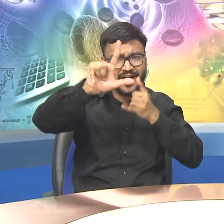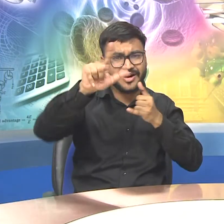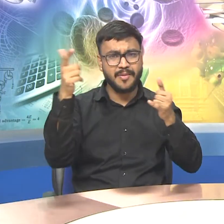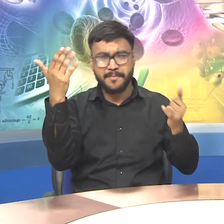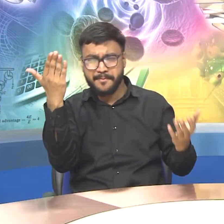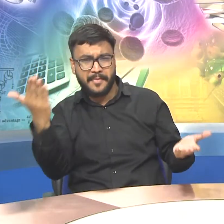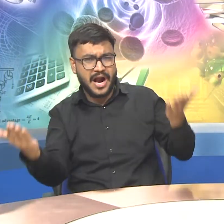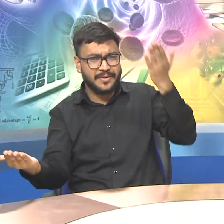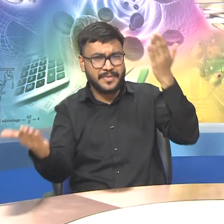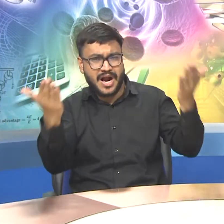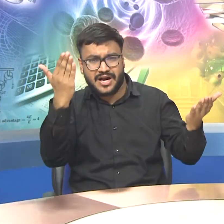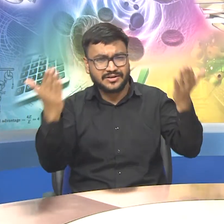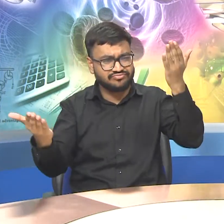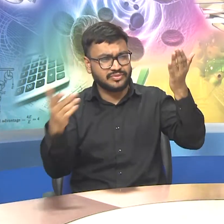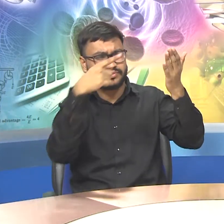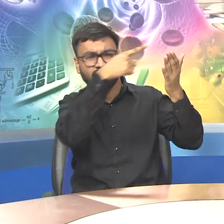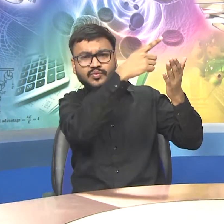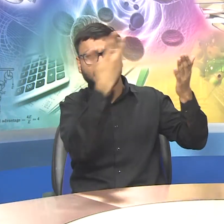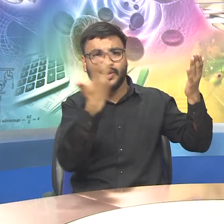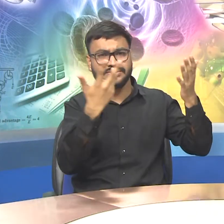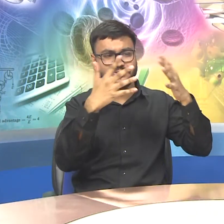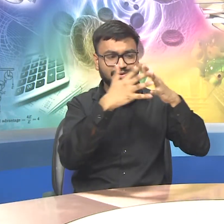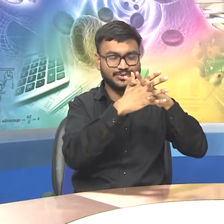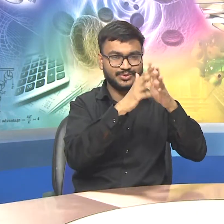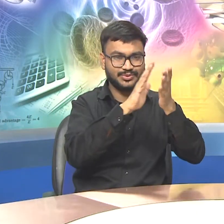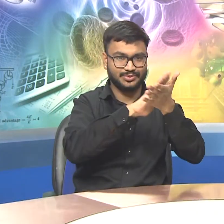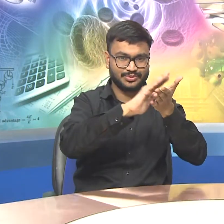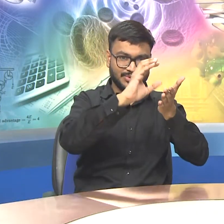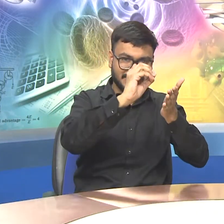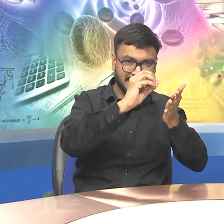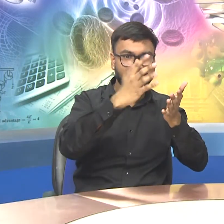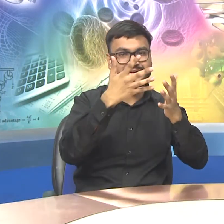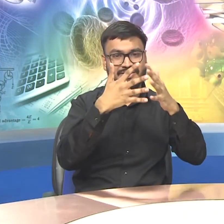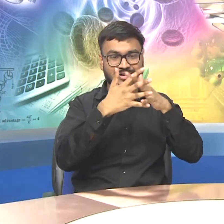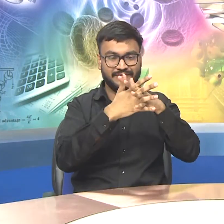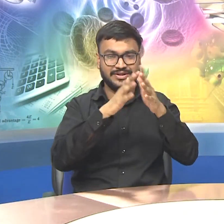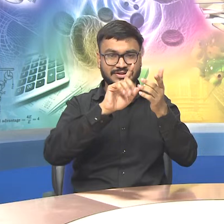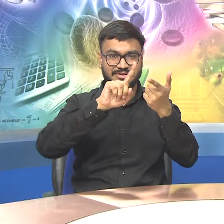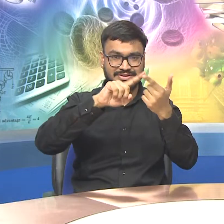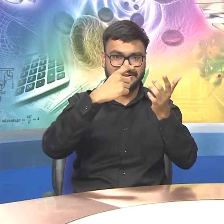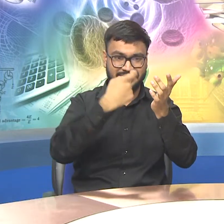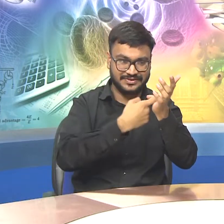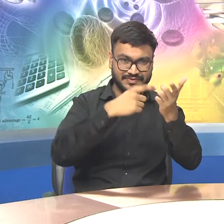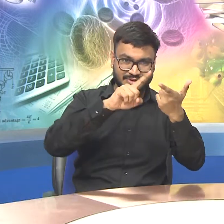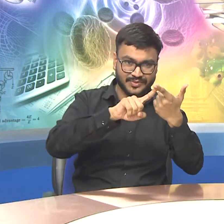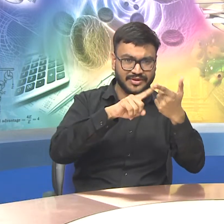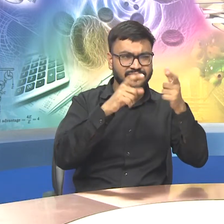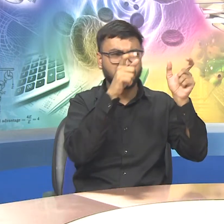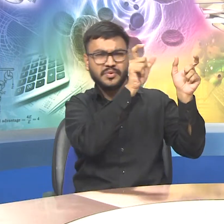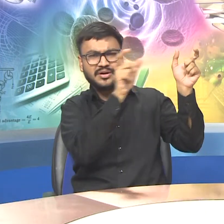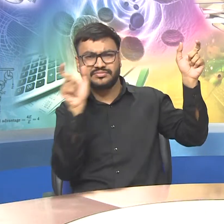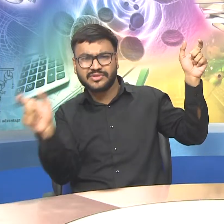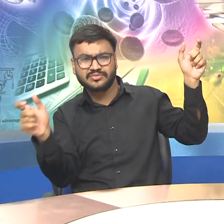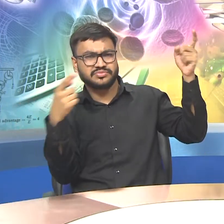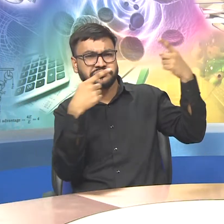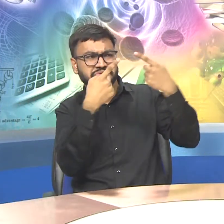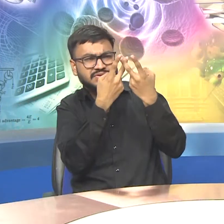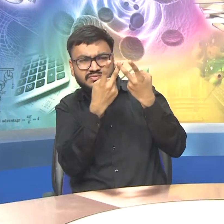with ASL, which is American Sign Language, who, where, when,